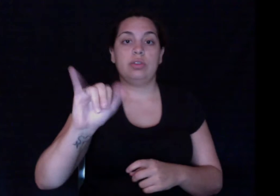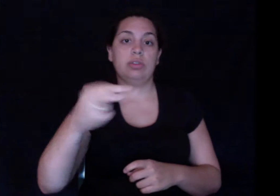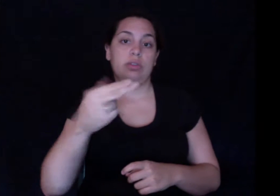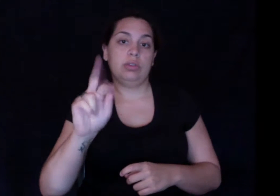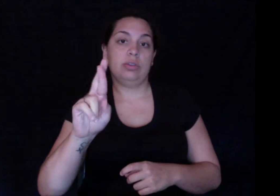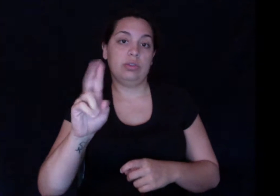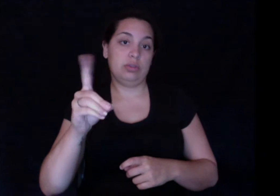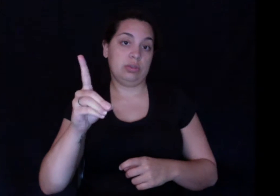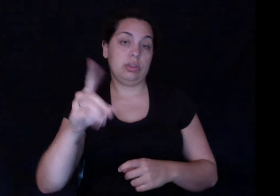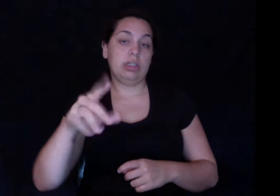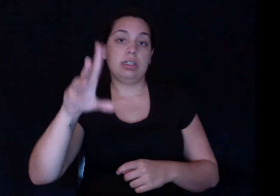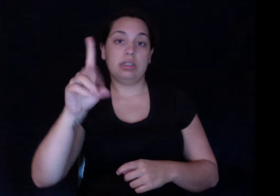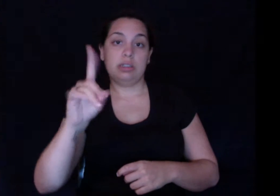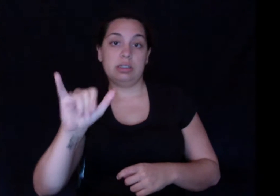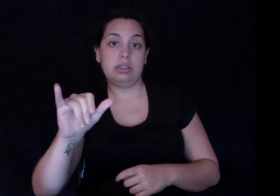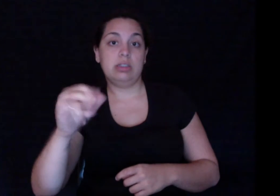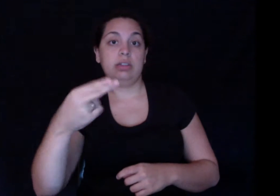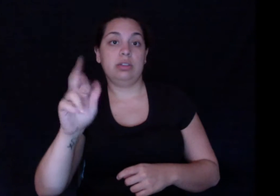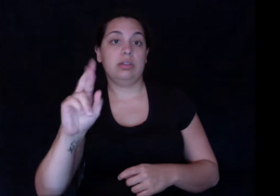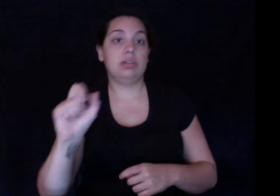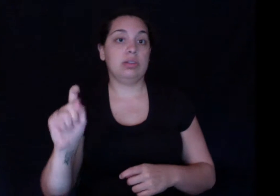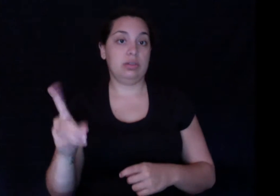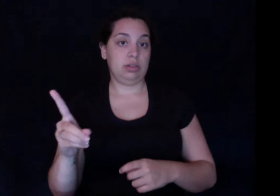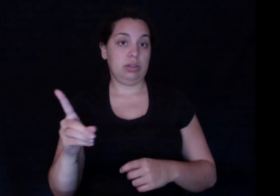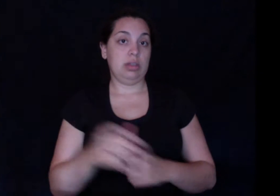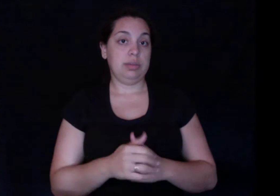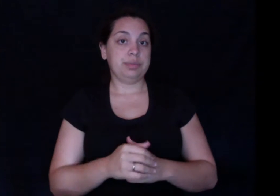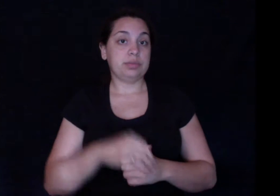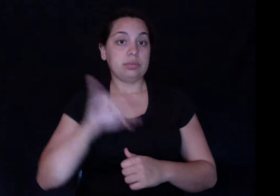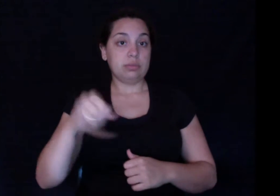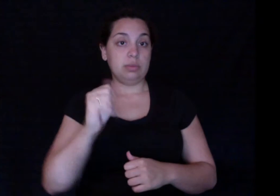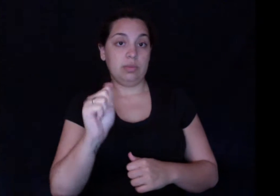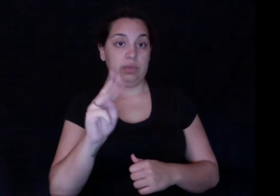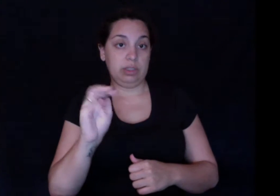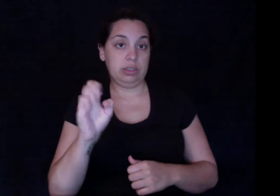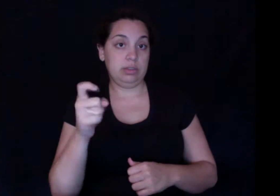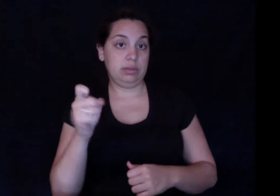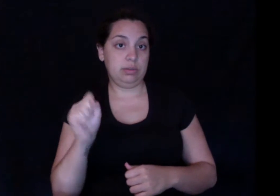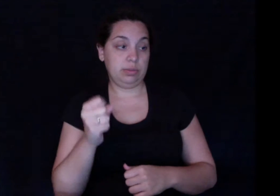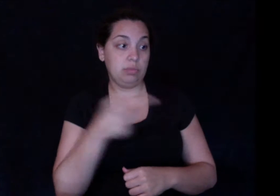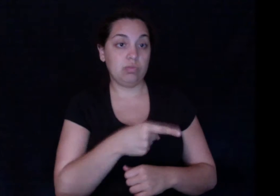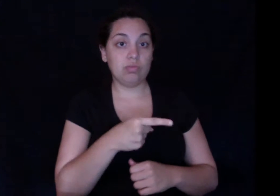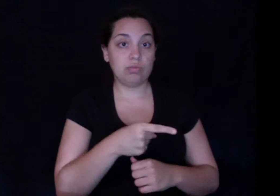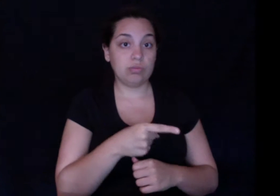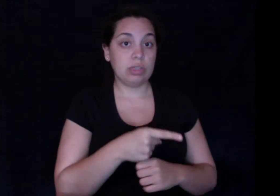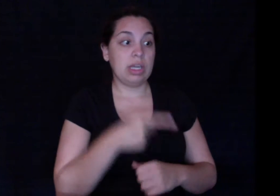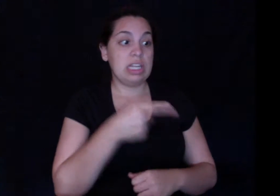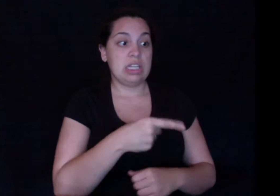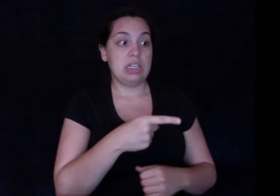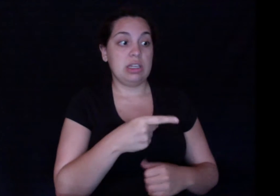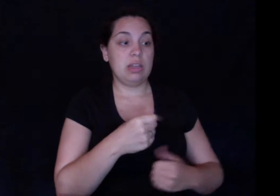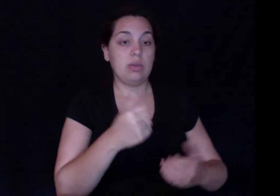age of 13, a man named James Harrison pledged to donate blood once he turned 18. It was discovered that his blood contained a